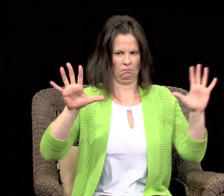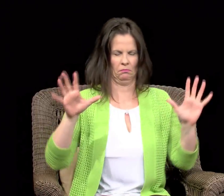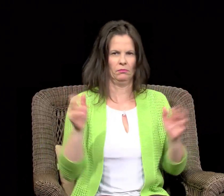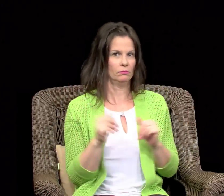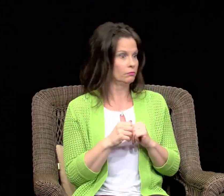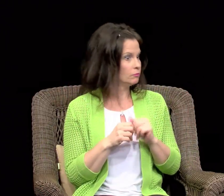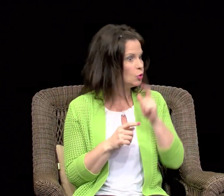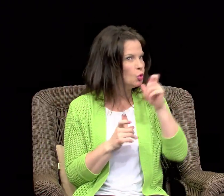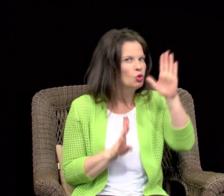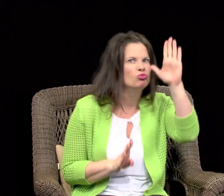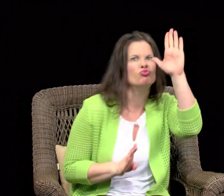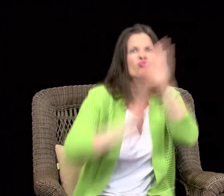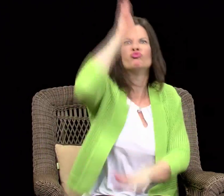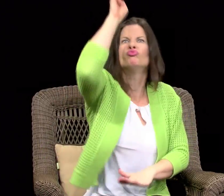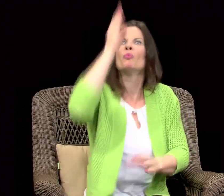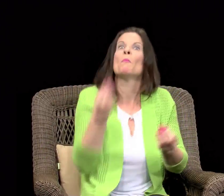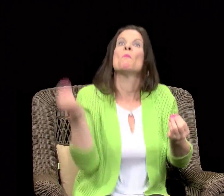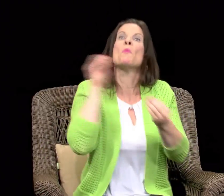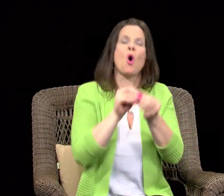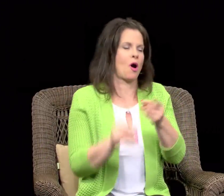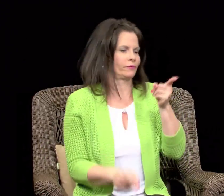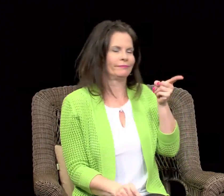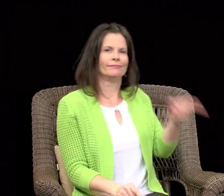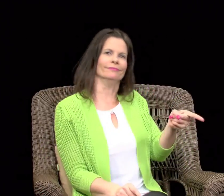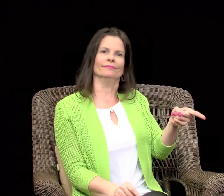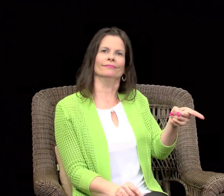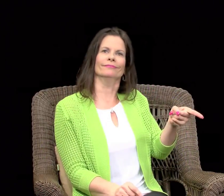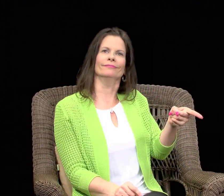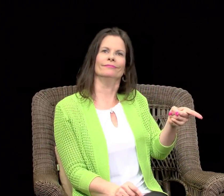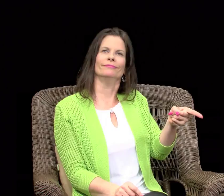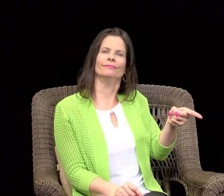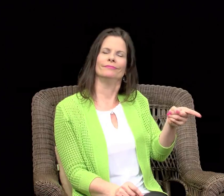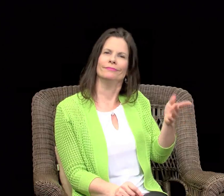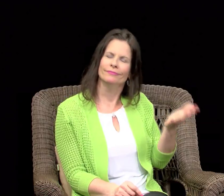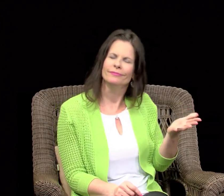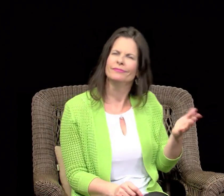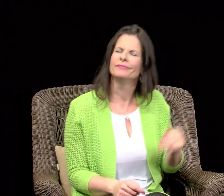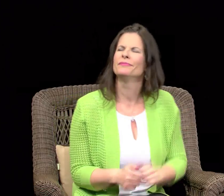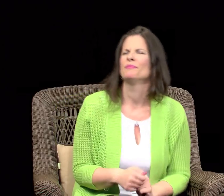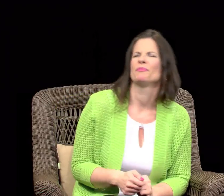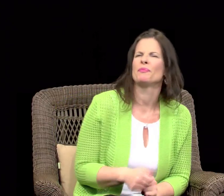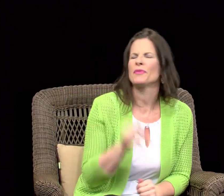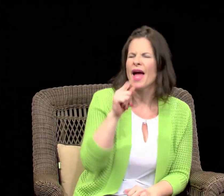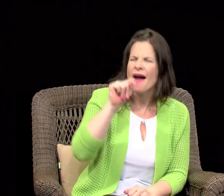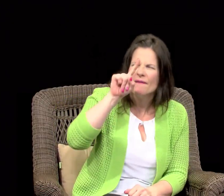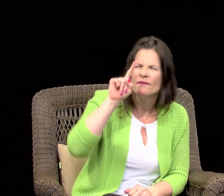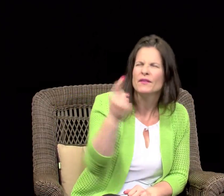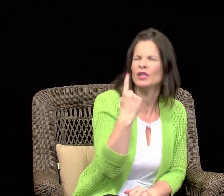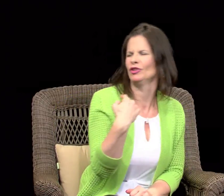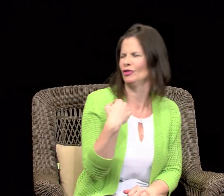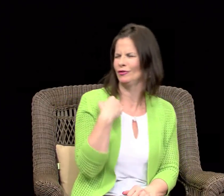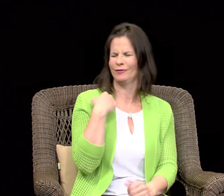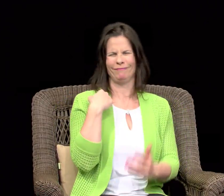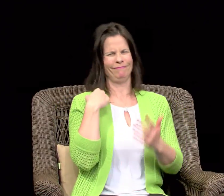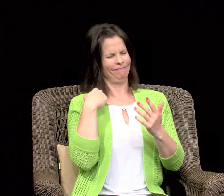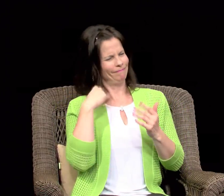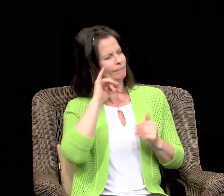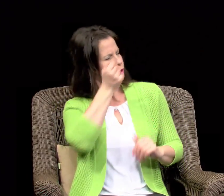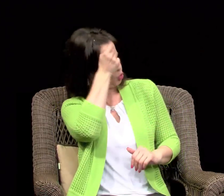are only studied an oral approach. And you know that first group of the children with cochlear implants and sign language